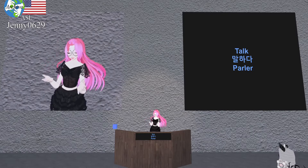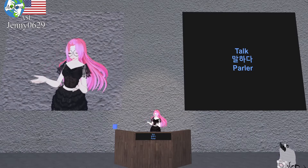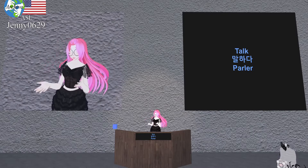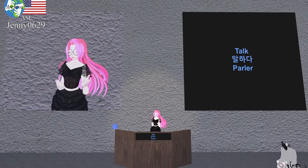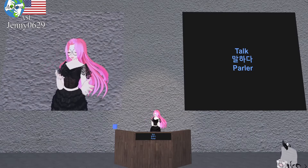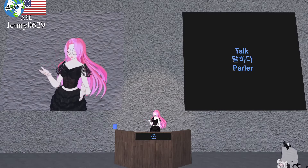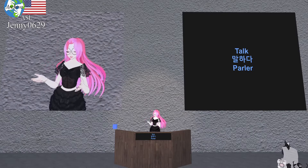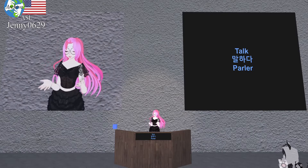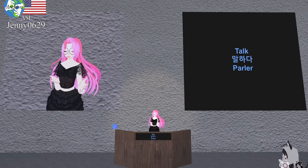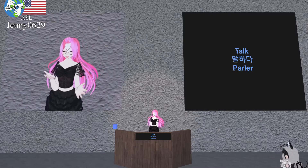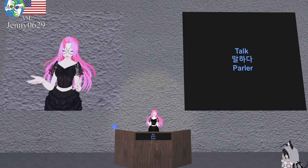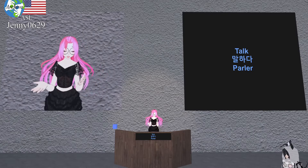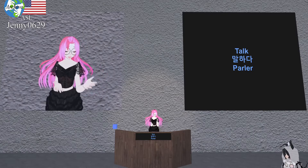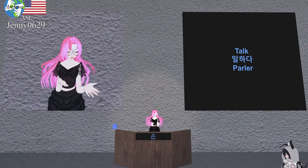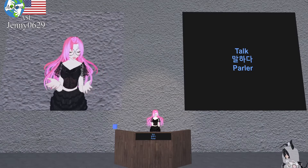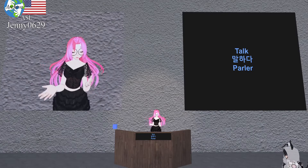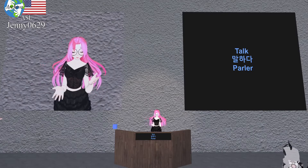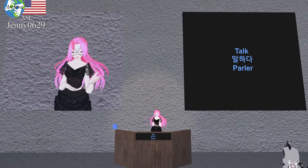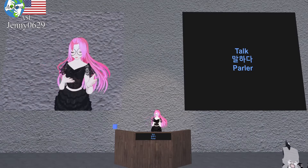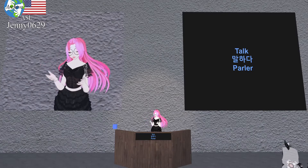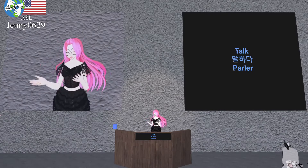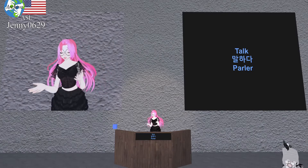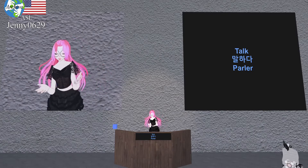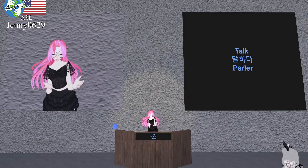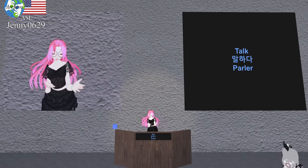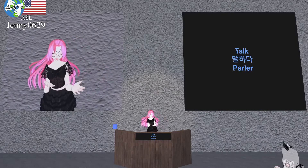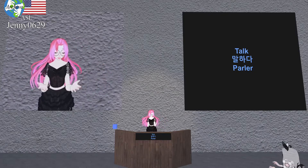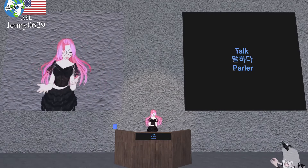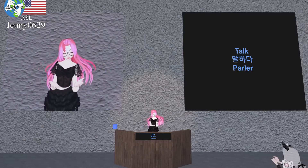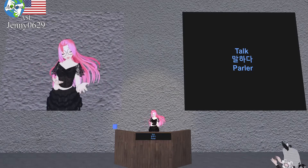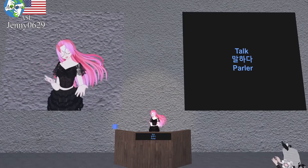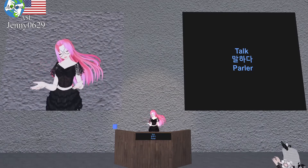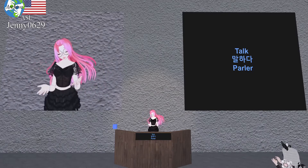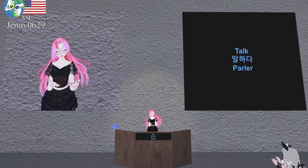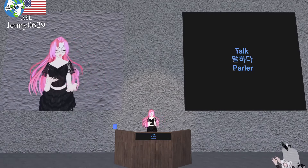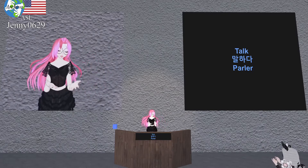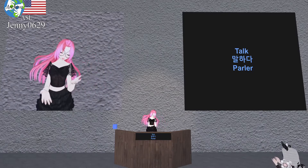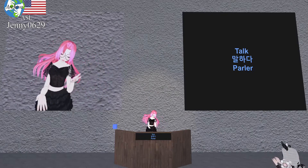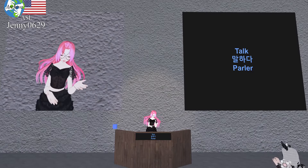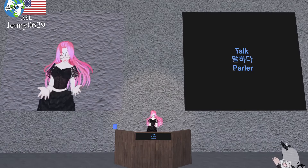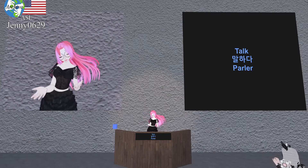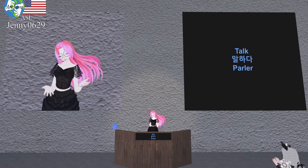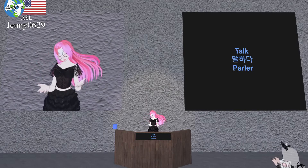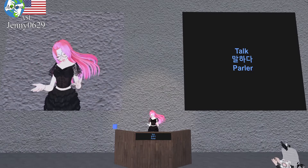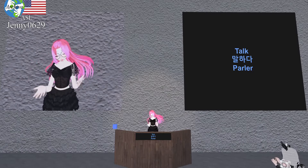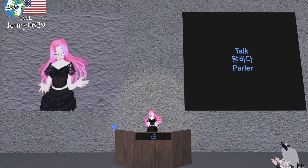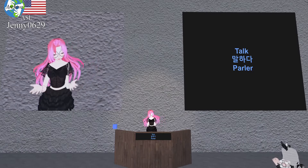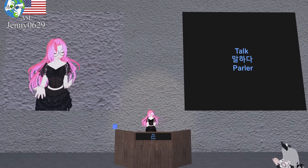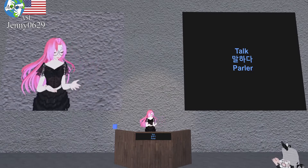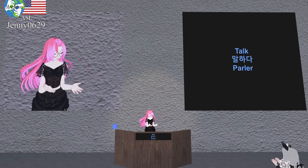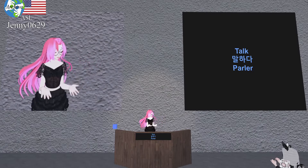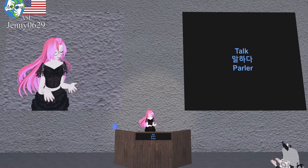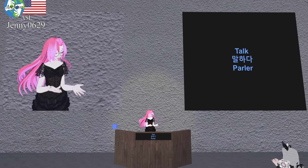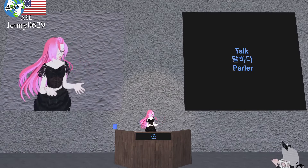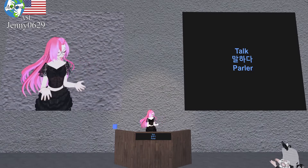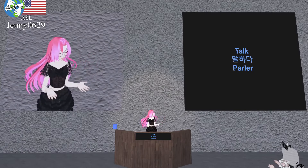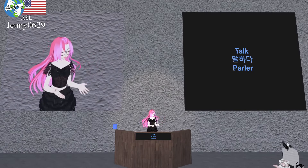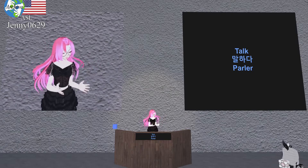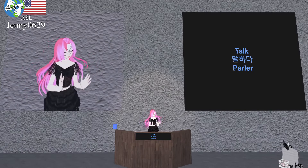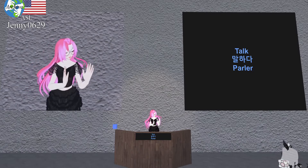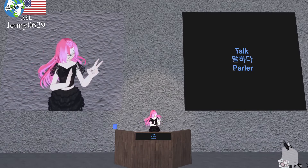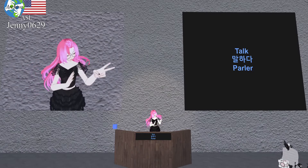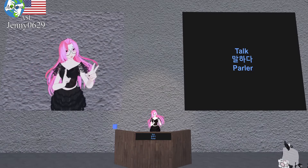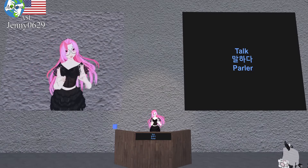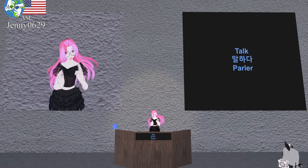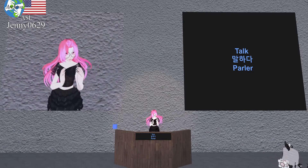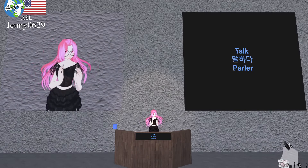like conversate or chat. 2 people are exchanging, so you can be like, yeah, we chatted, we talked. You can do